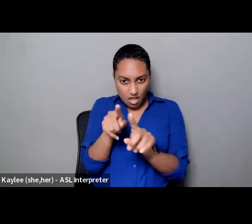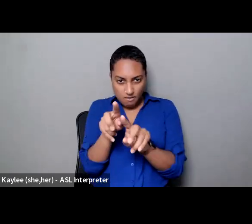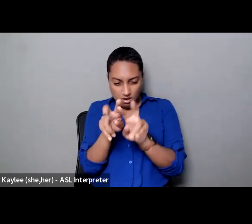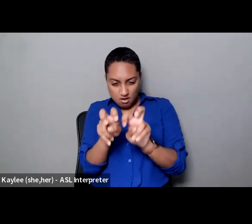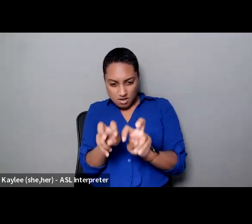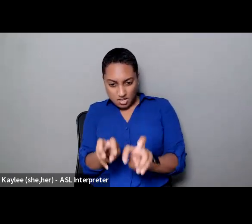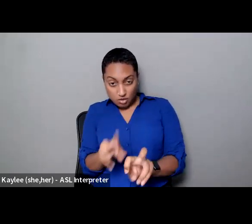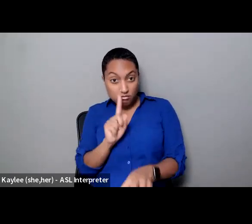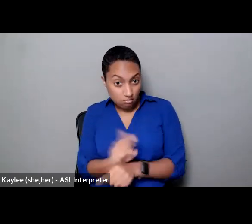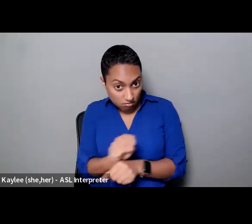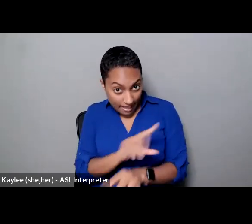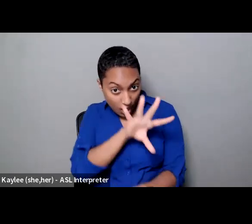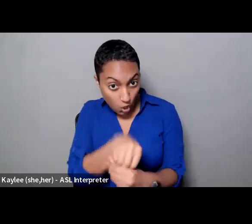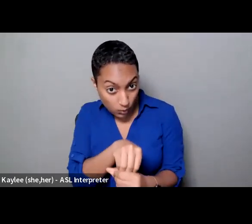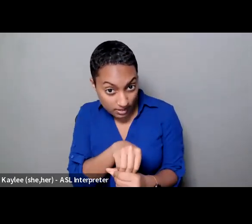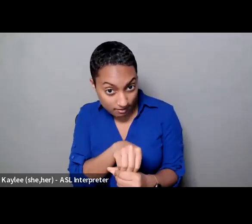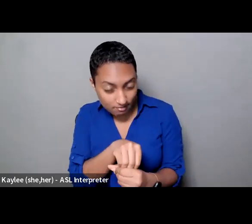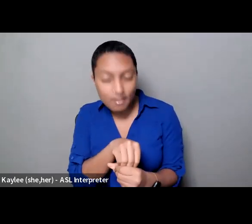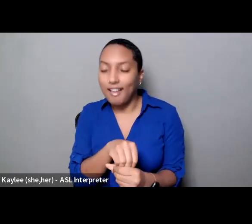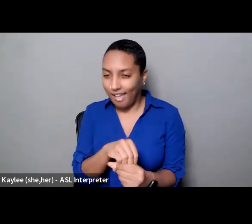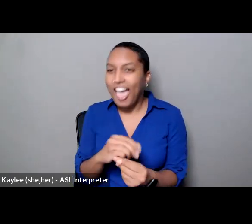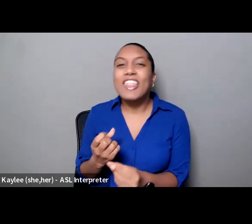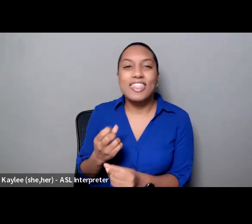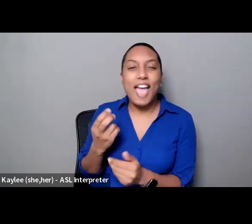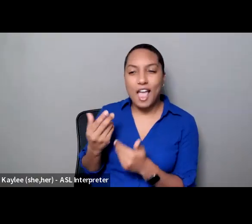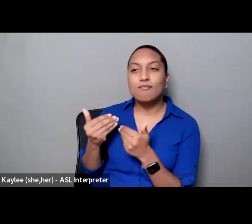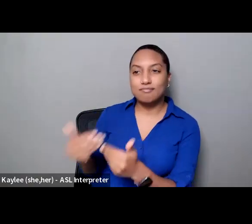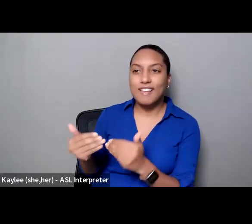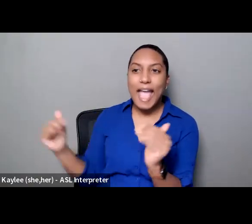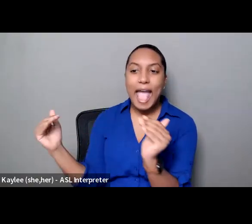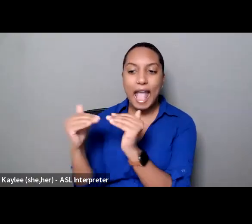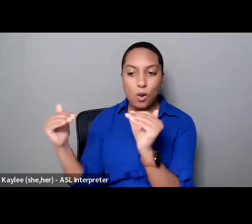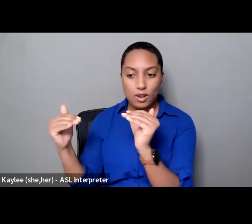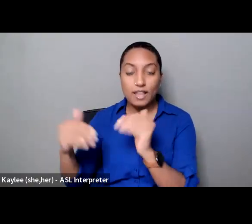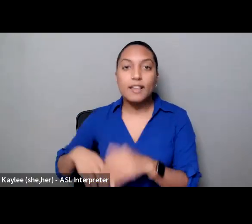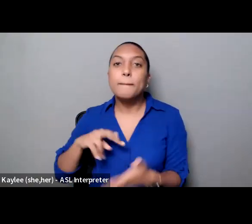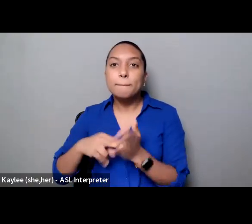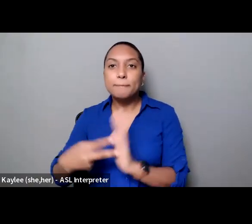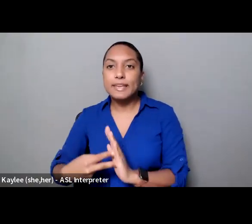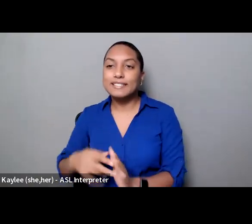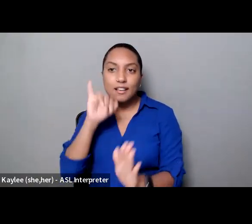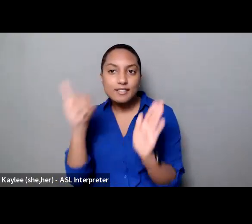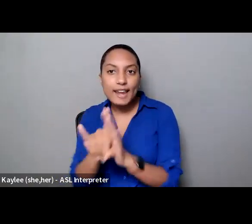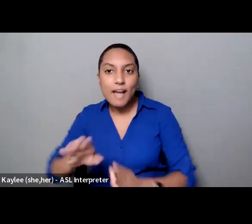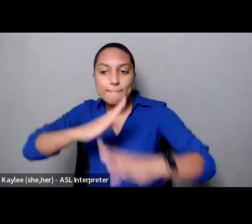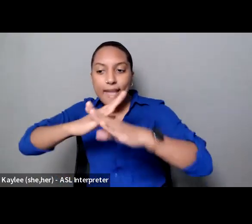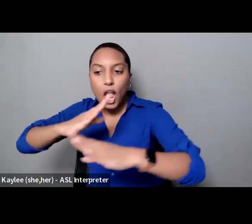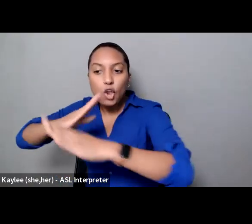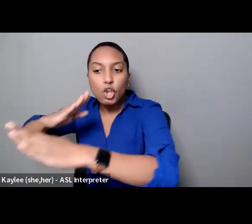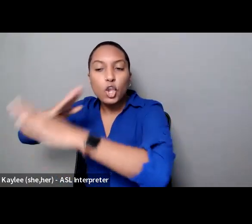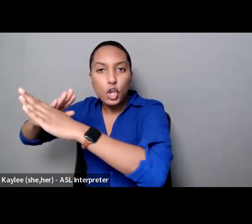the equity part is taking the next step to reduce the barriers that make everyone be in an